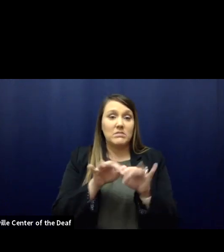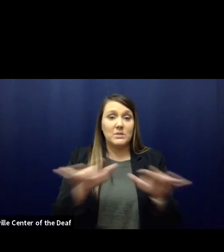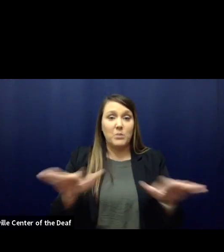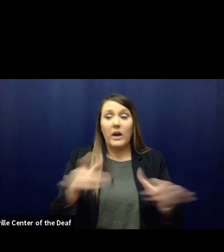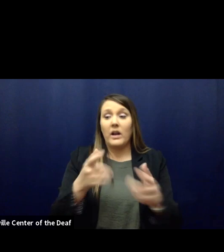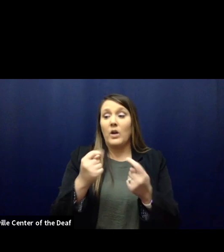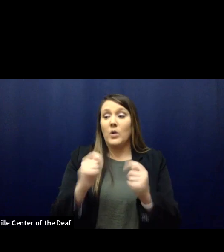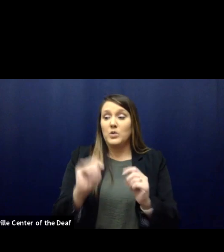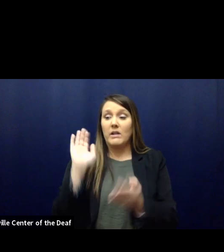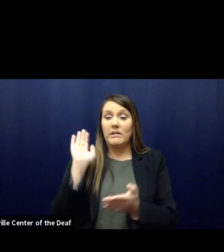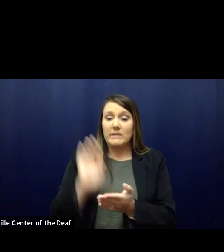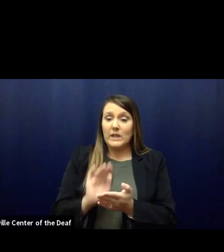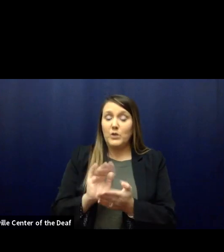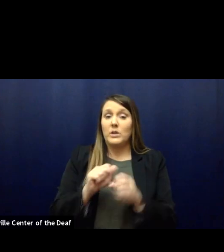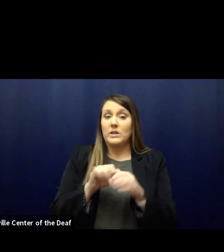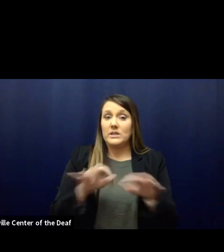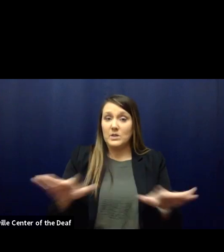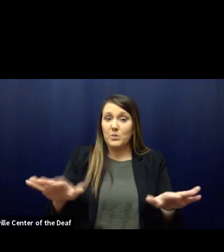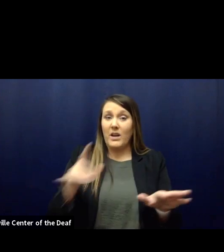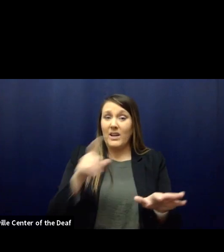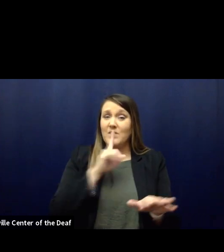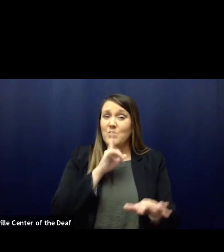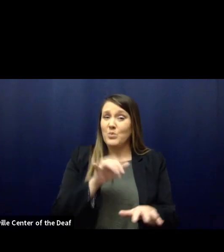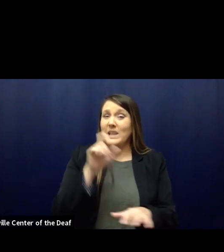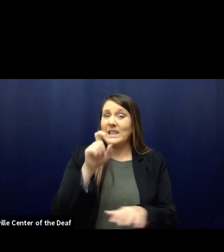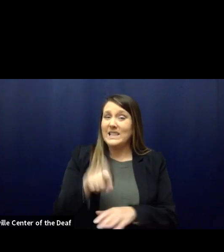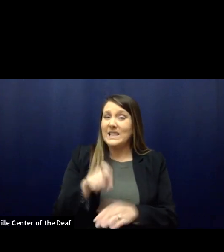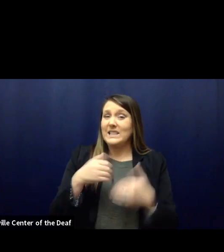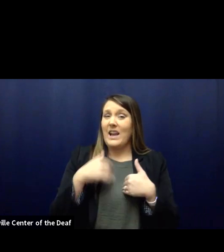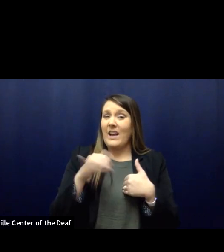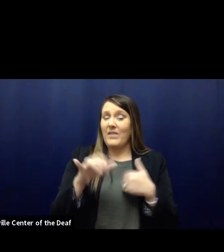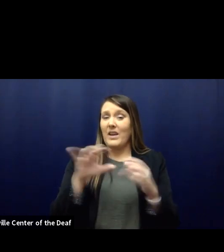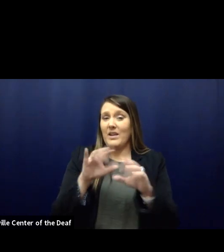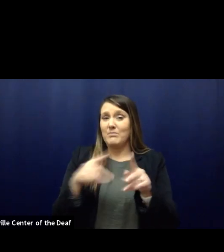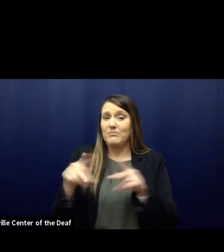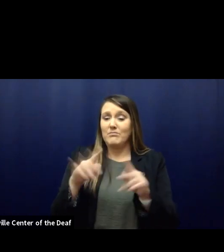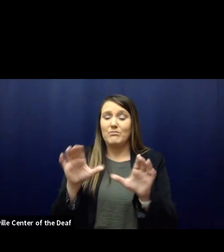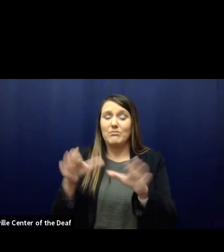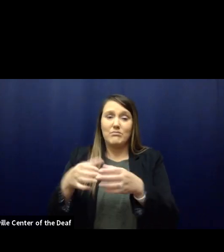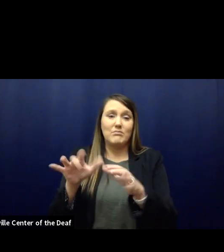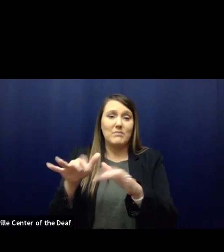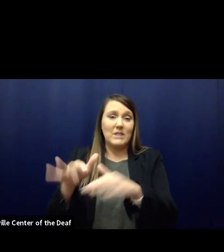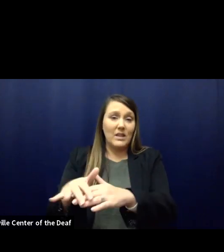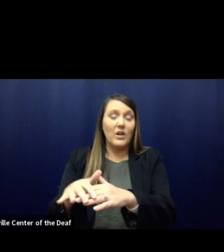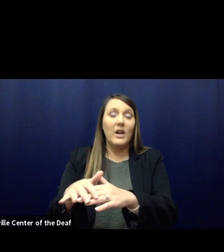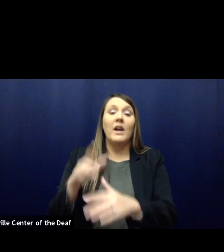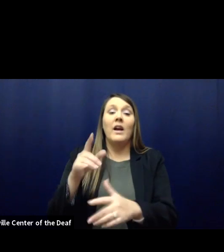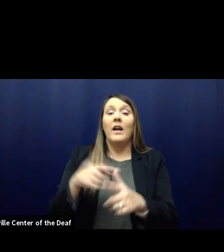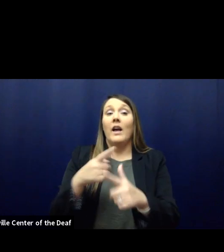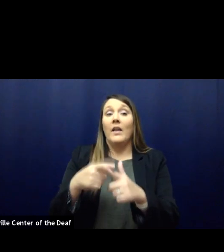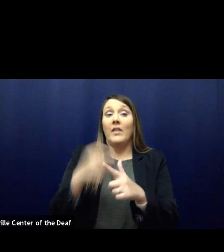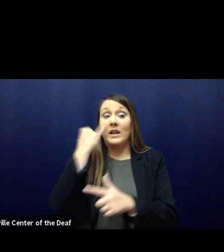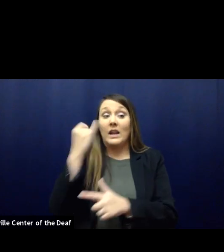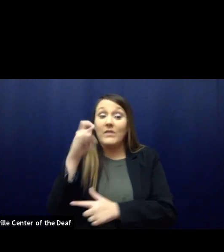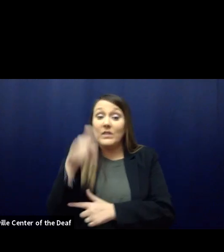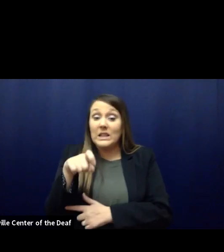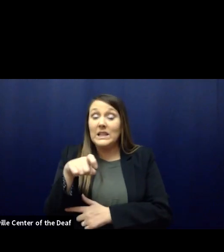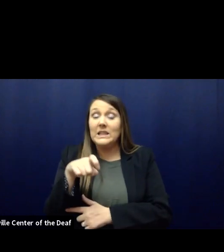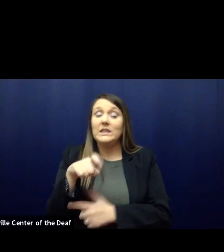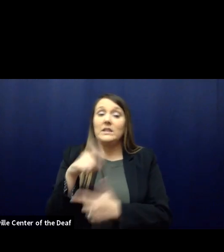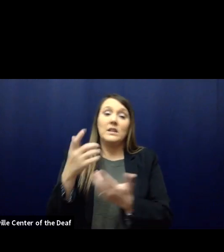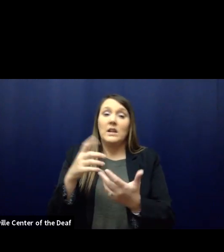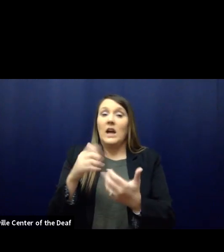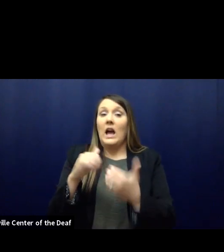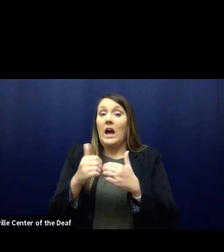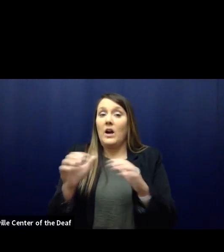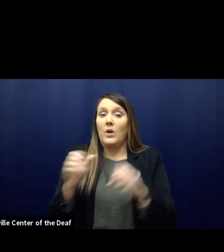decrease the spread of disease. Do you really need to have that gathering? And really consider that. And then how can you do it safely if you do need to have it, if you are going to have